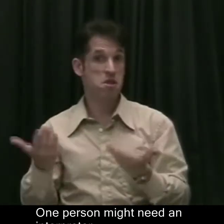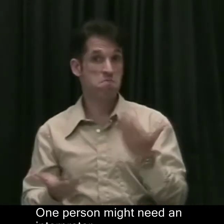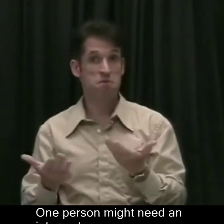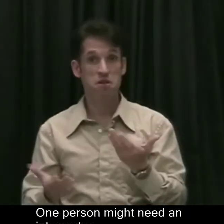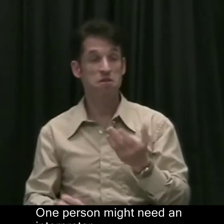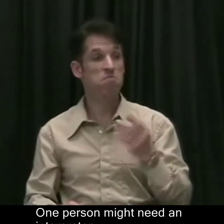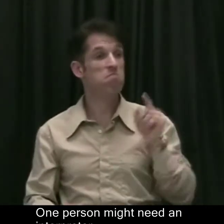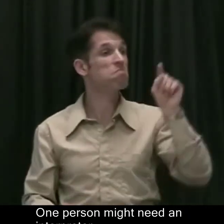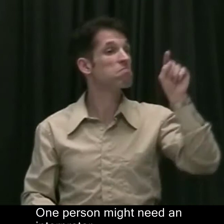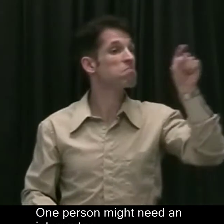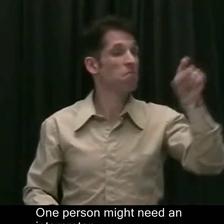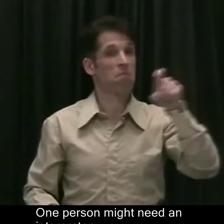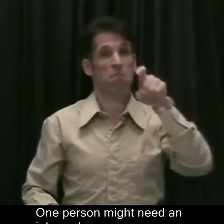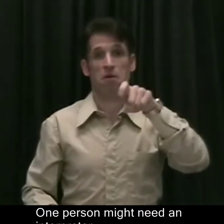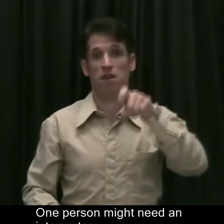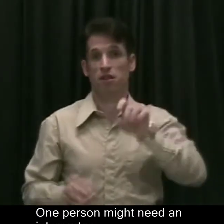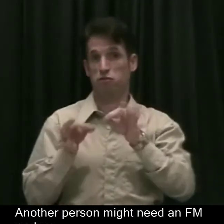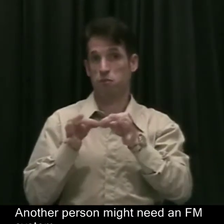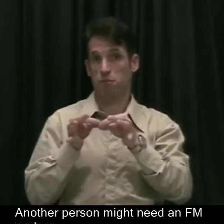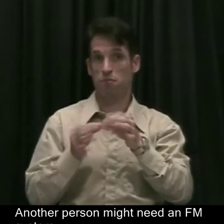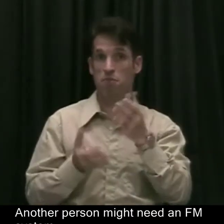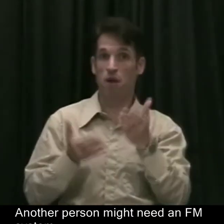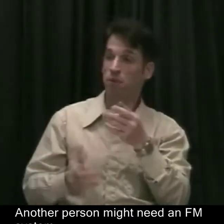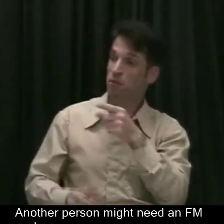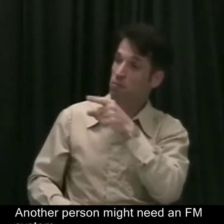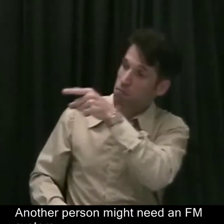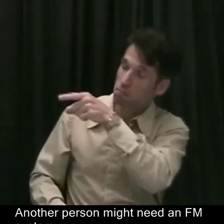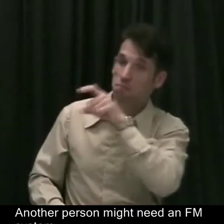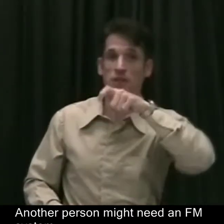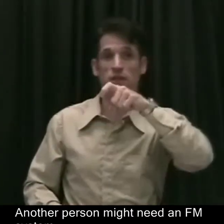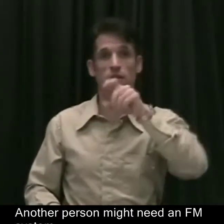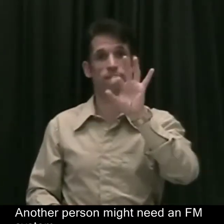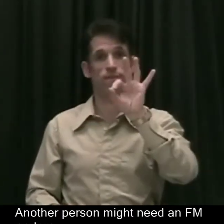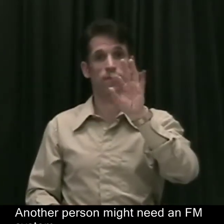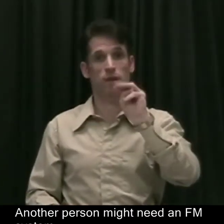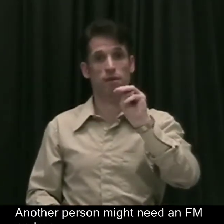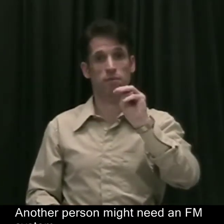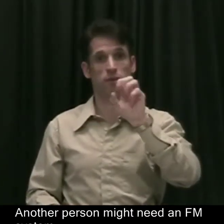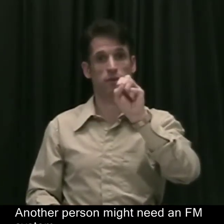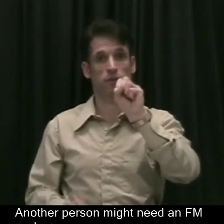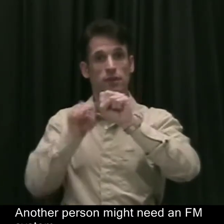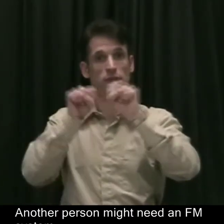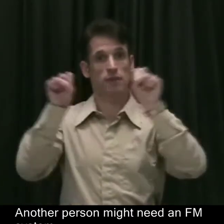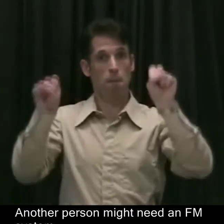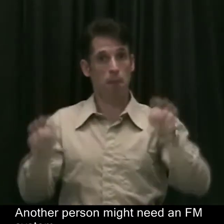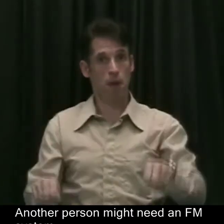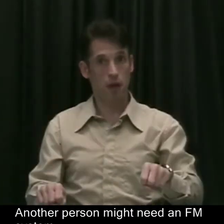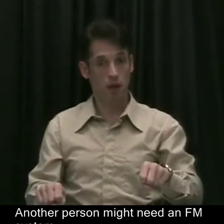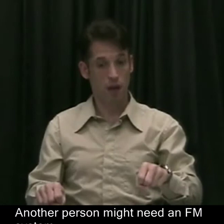One person might need an interpreter. Another person might need an FM